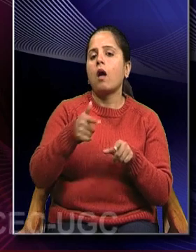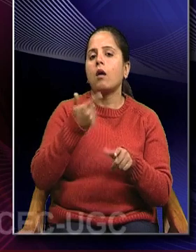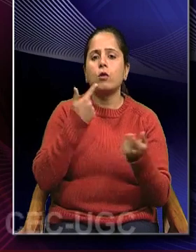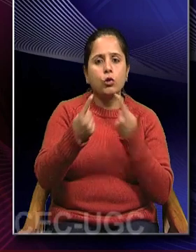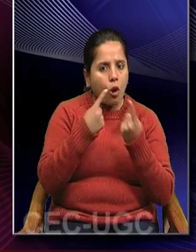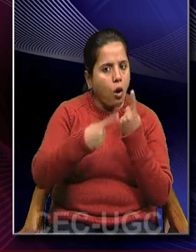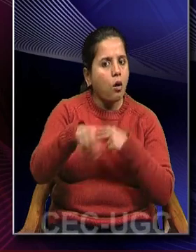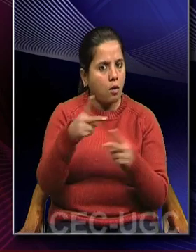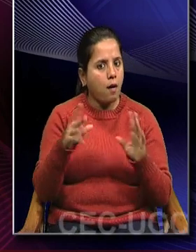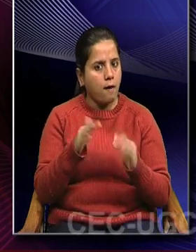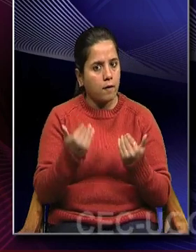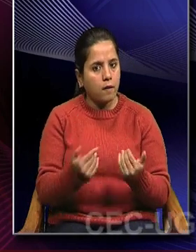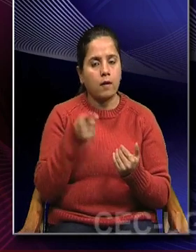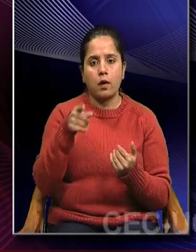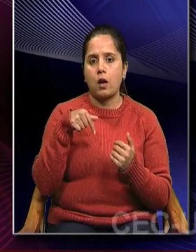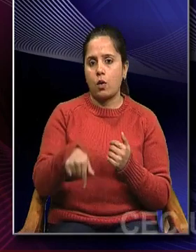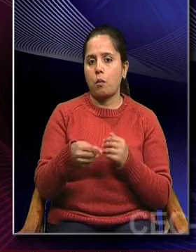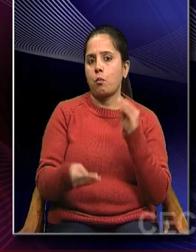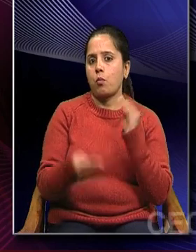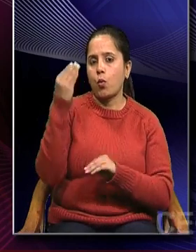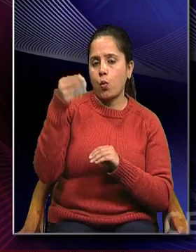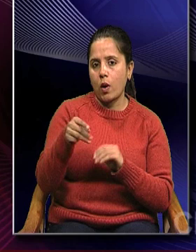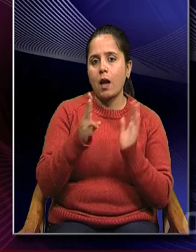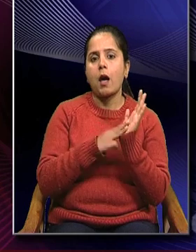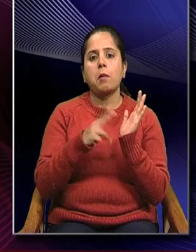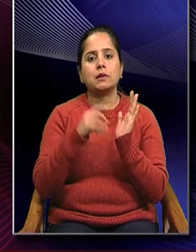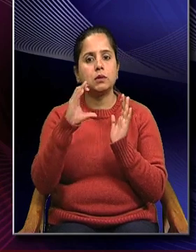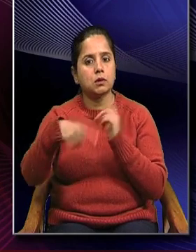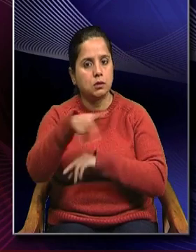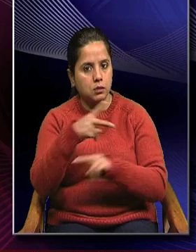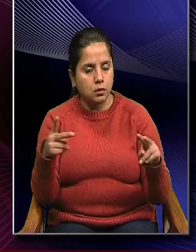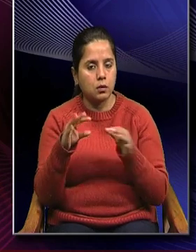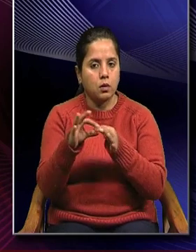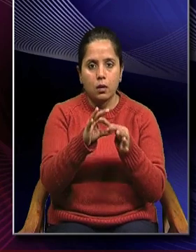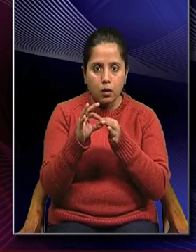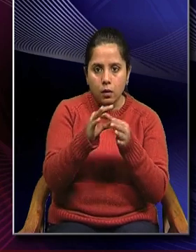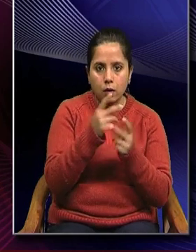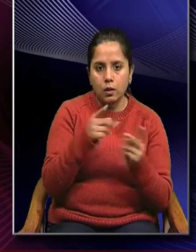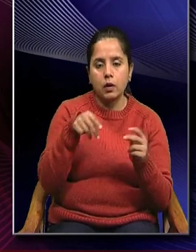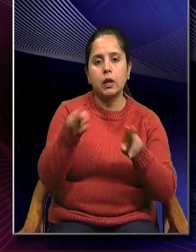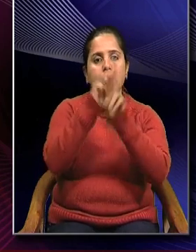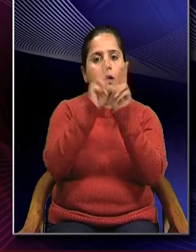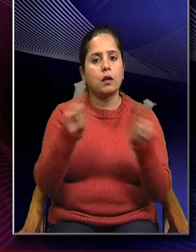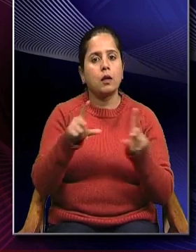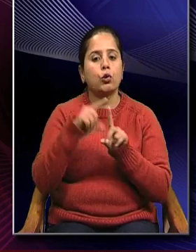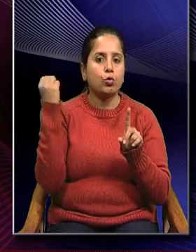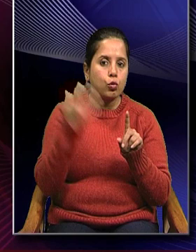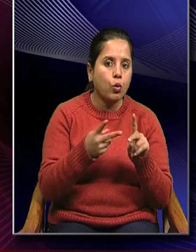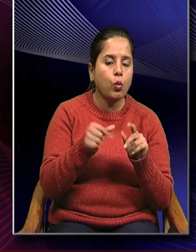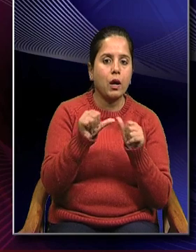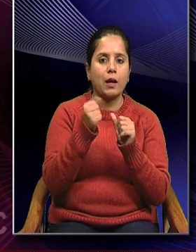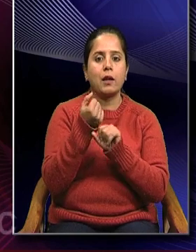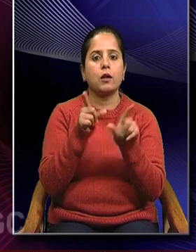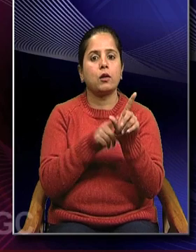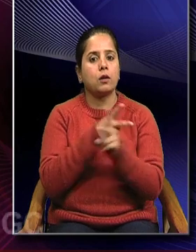about, as did the rise of the multinational corporations as well, and the international donor agencies and the